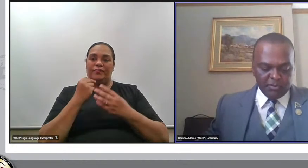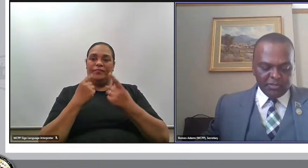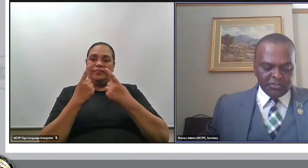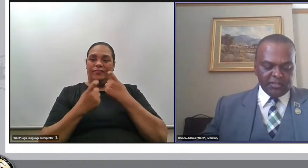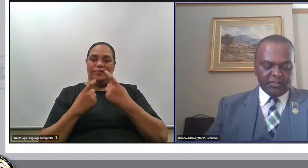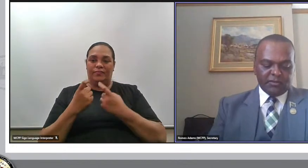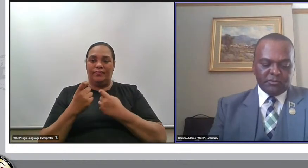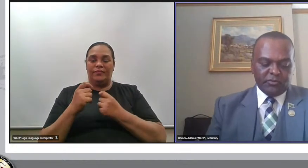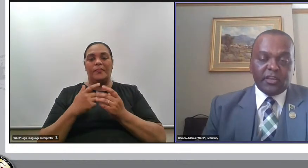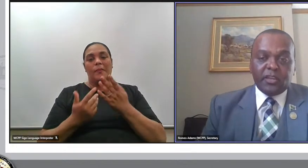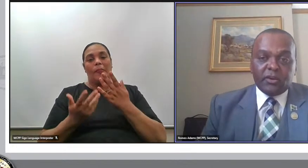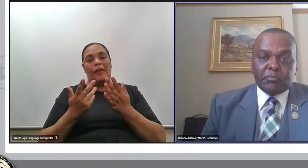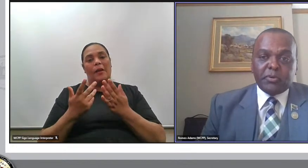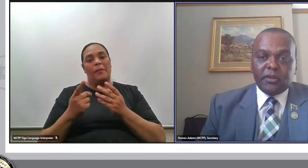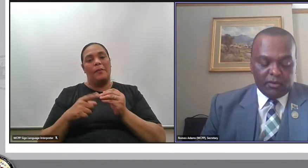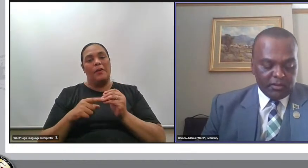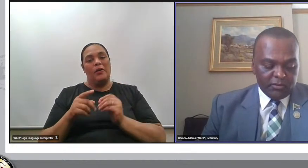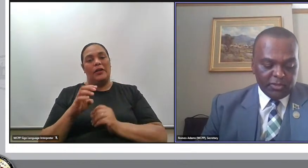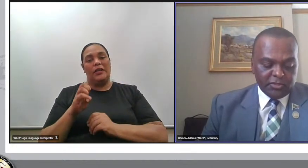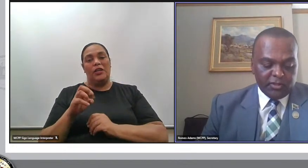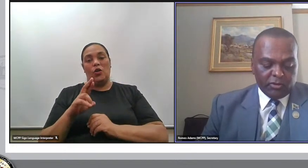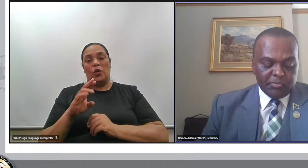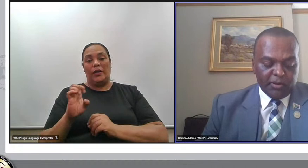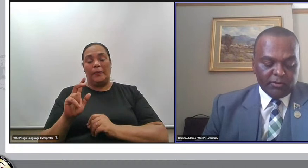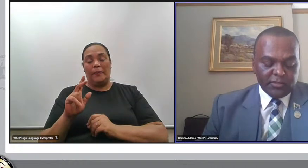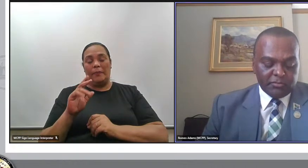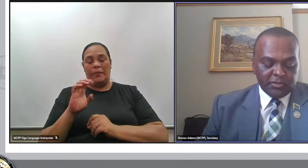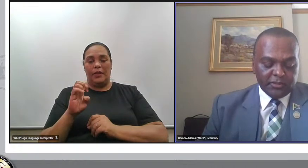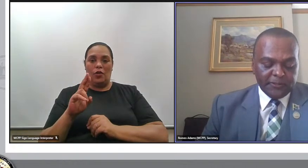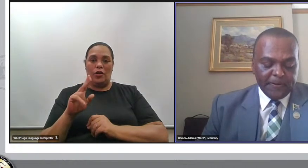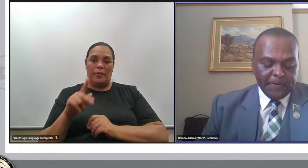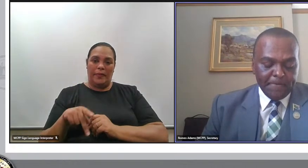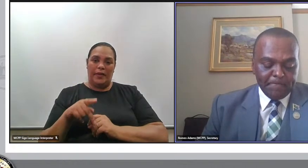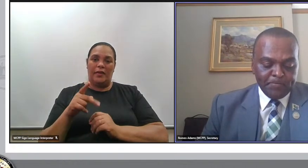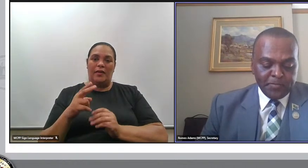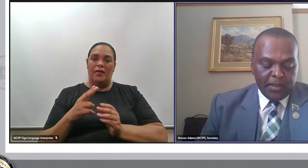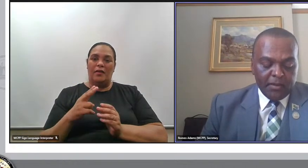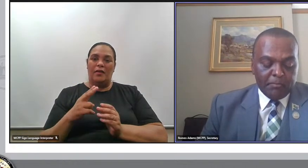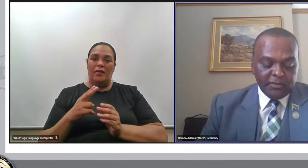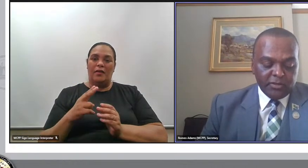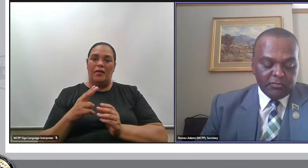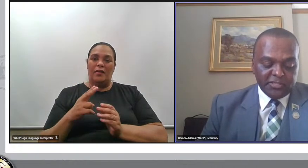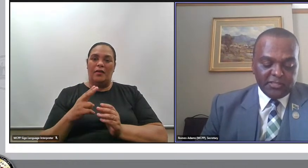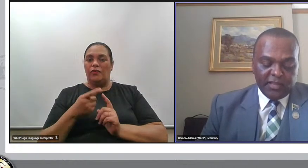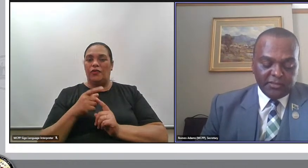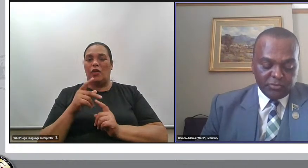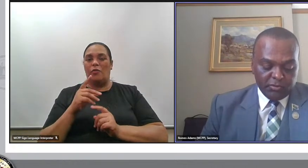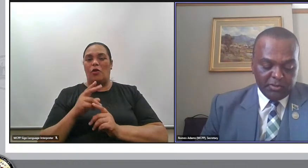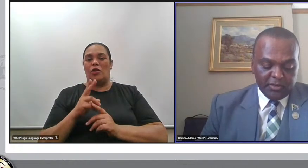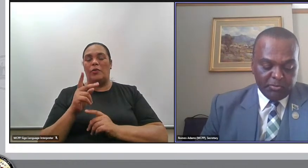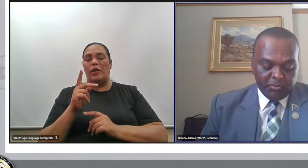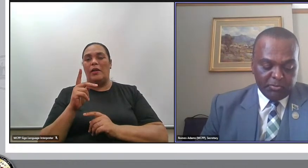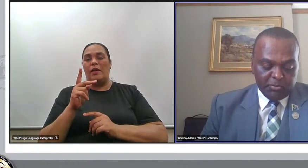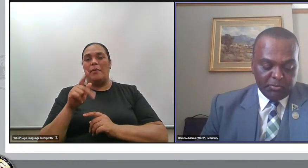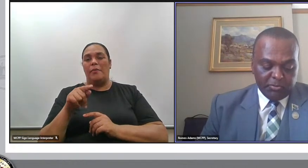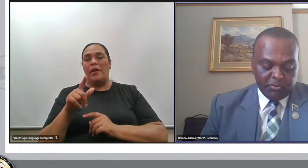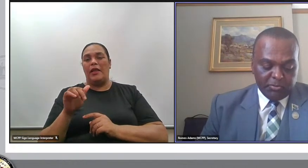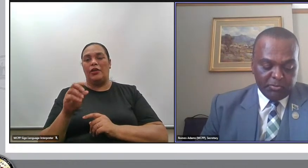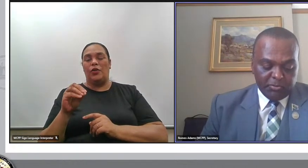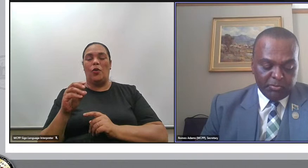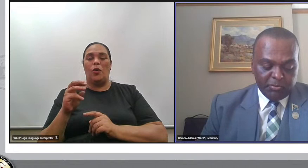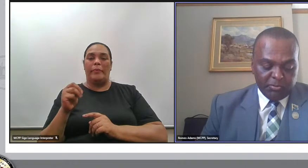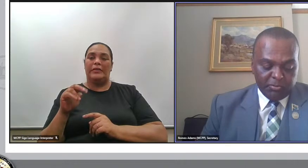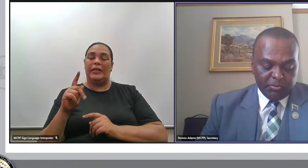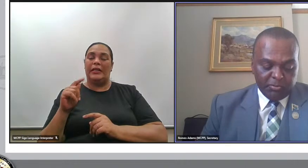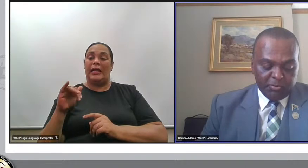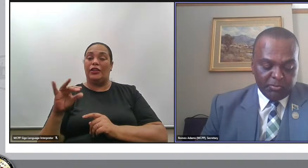Maybe just in terms of the ERP, the question asked by Honourable Plato, Mr. Titus will be responding to the